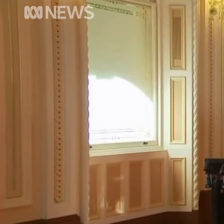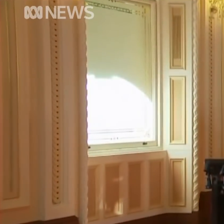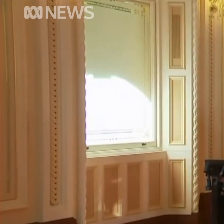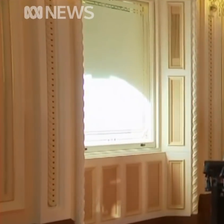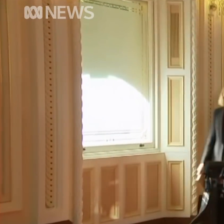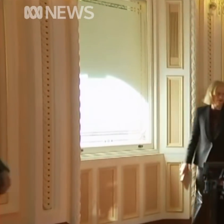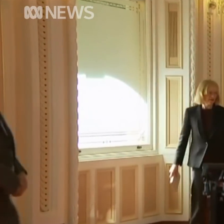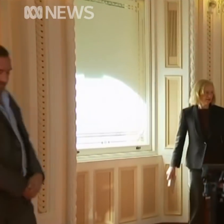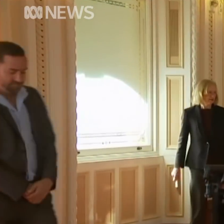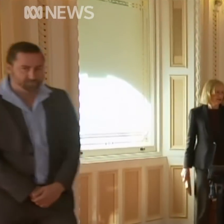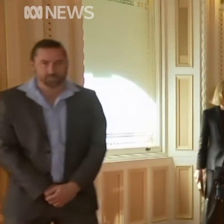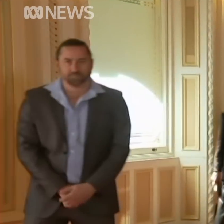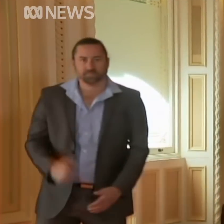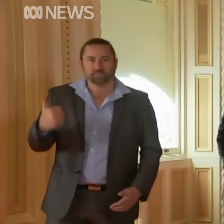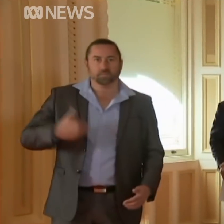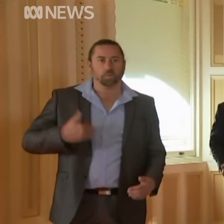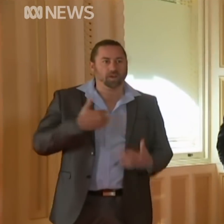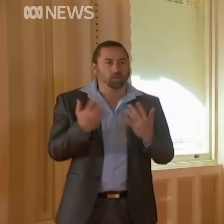Good morning, everyone. Morning.